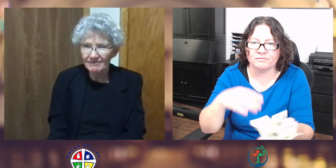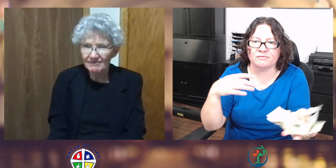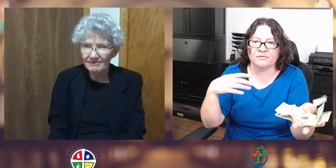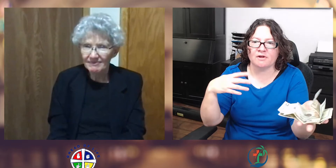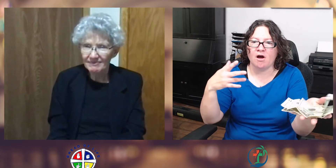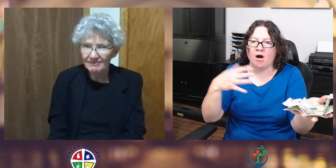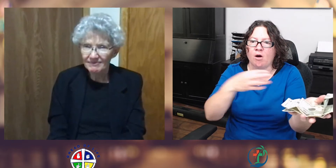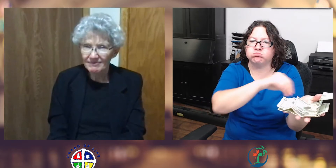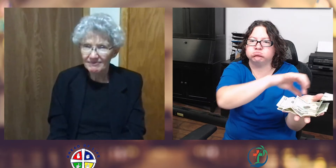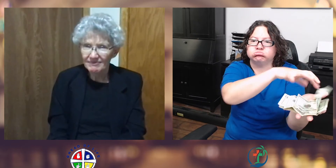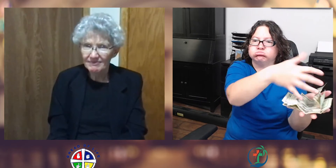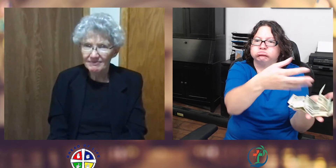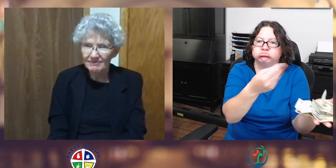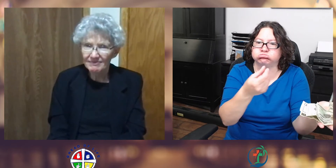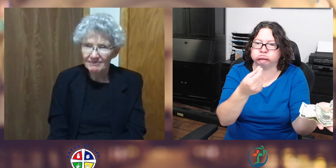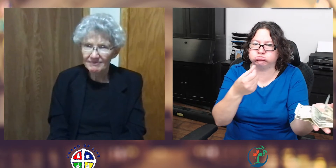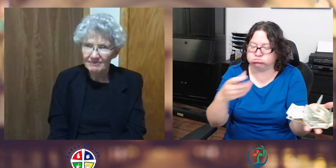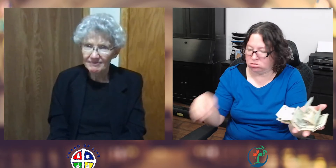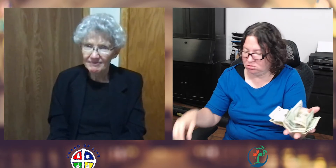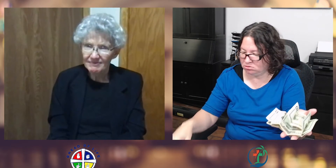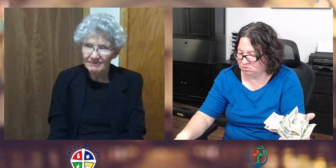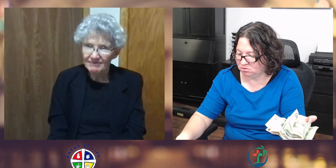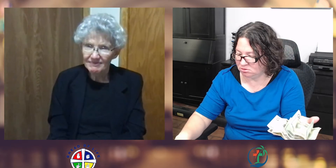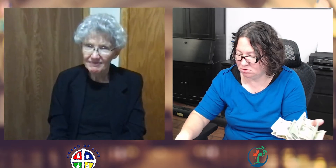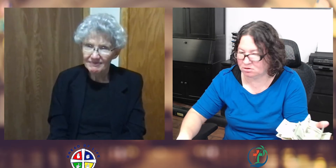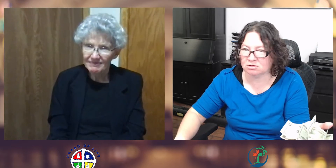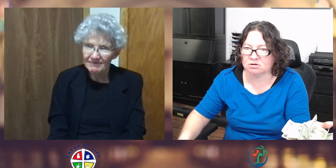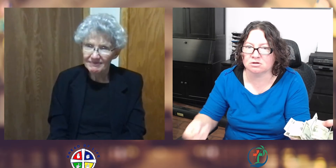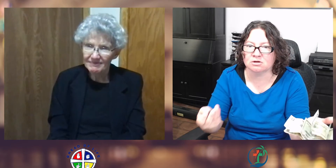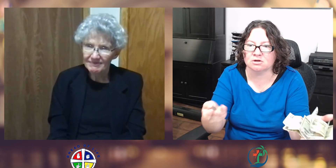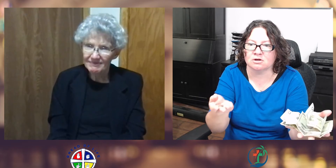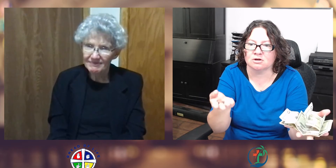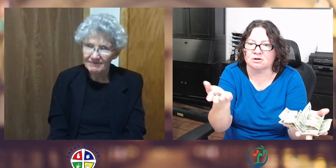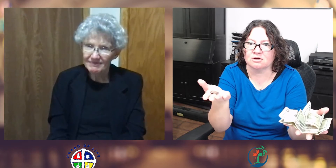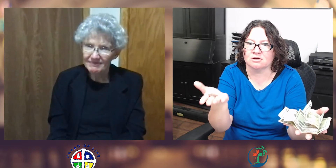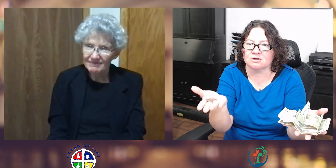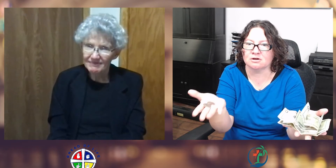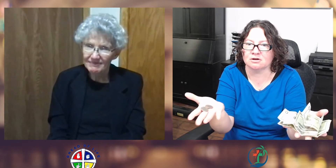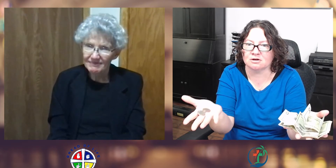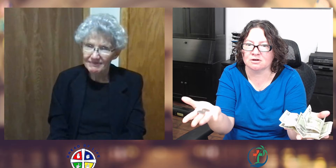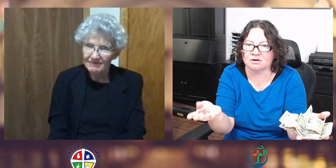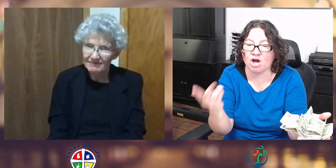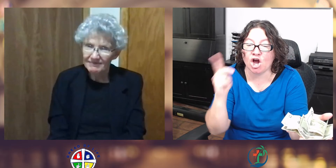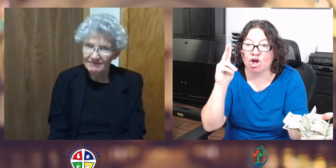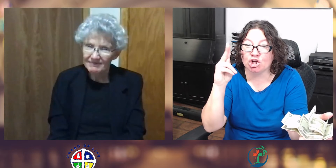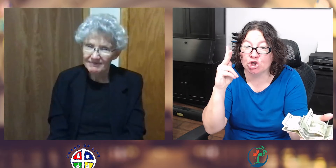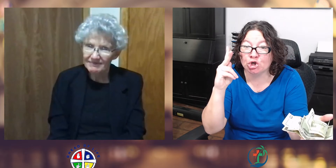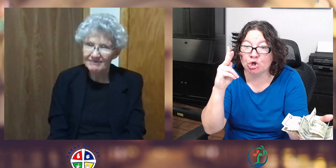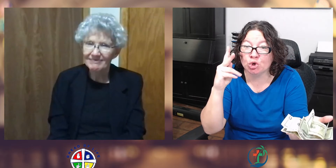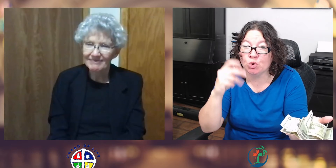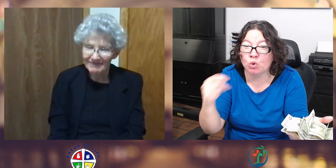I think it's nap time. Wake me if there's work to do, boys. And,